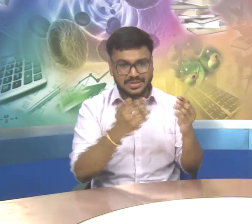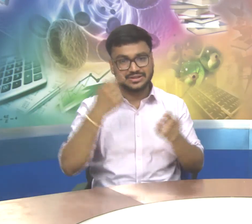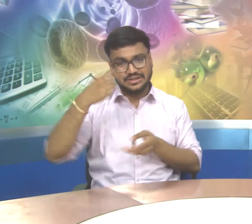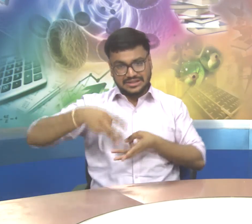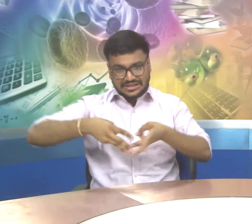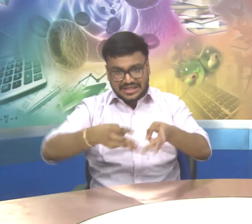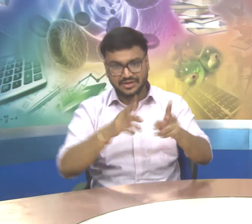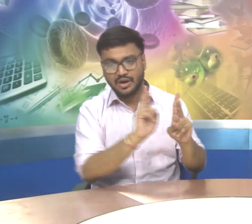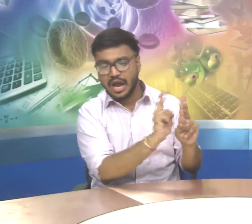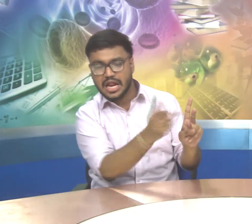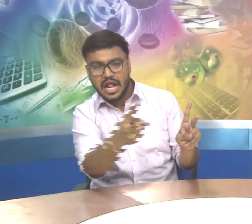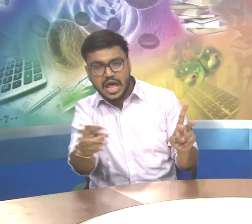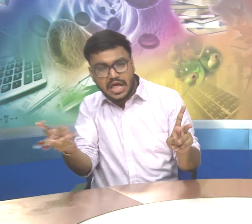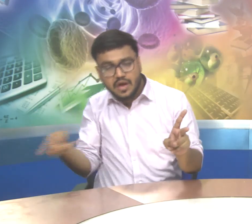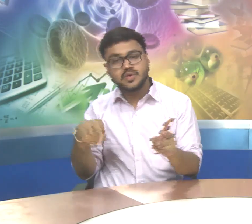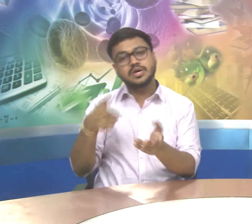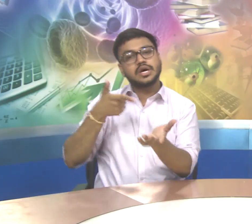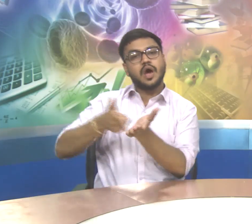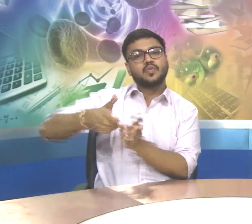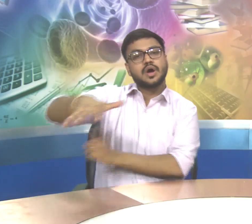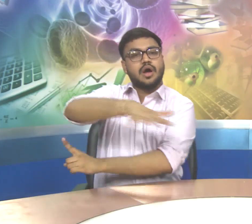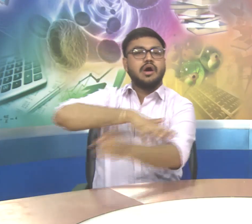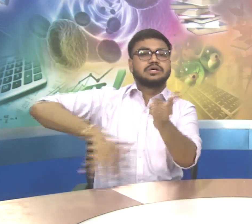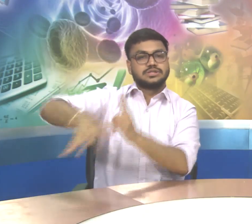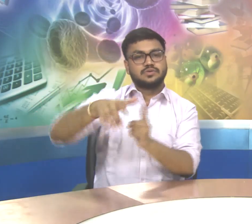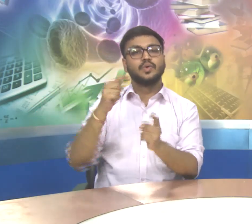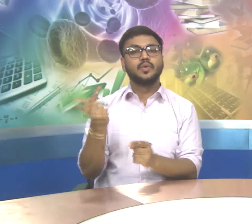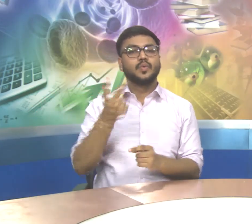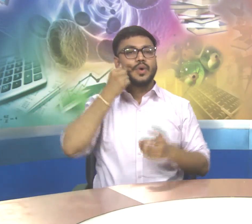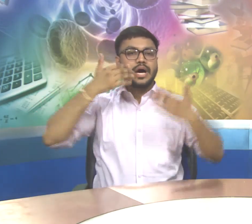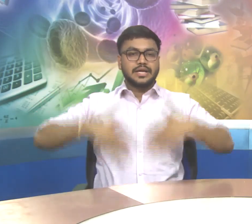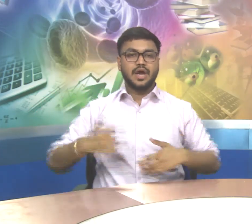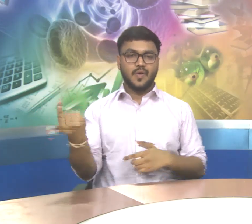house, roads, factories and other structures.